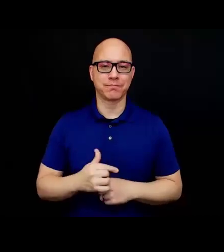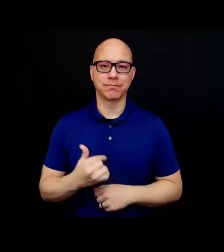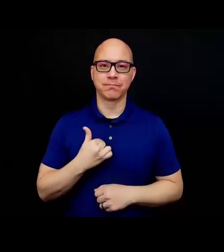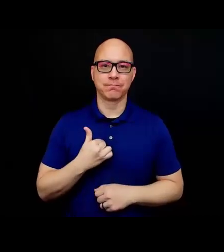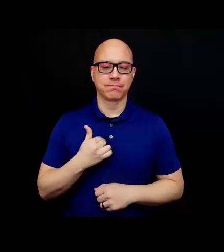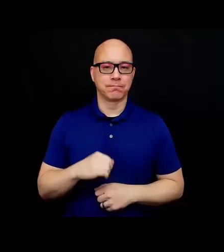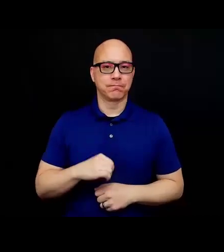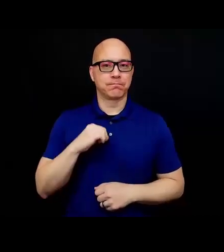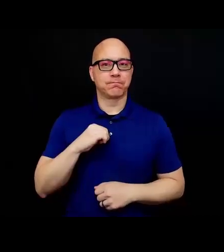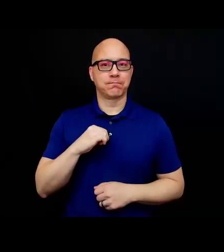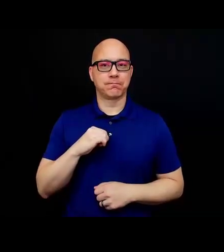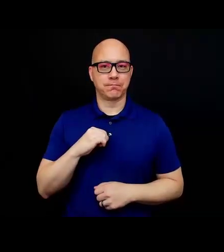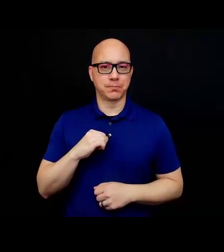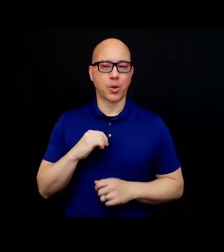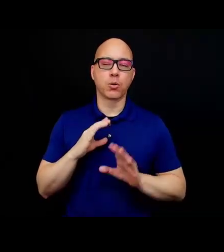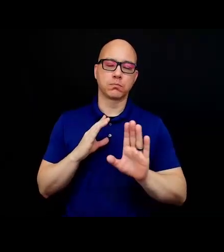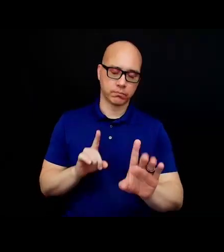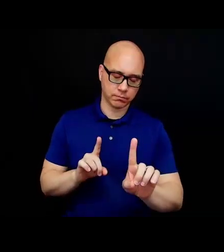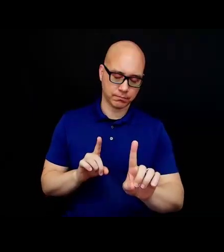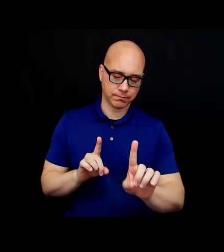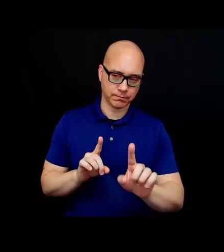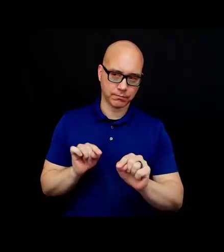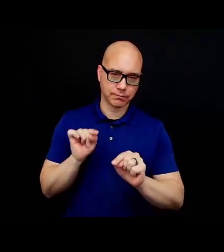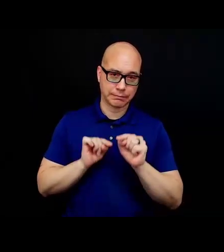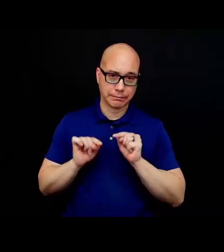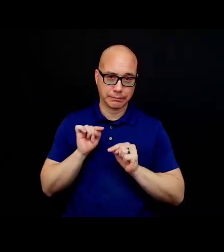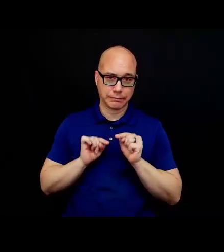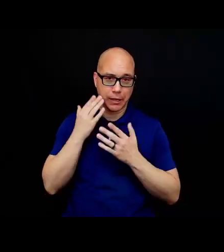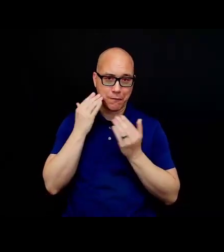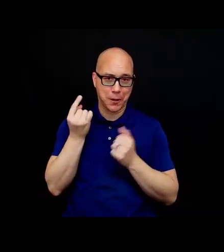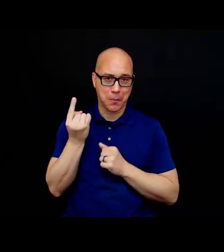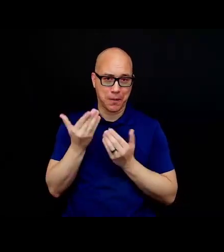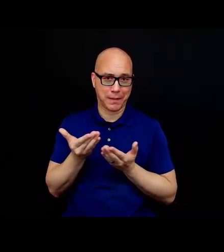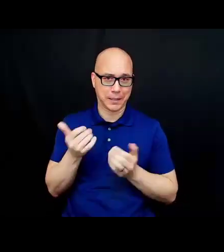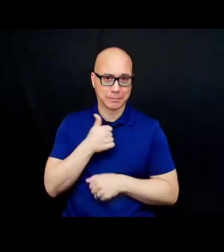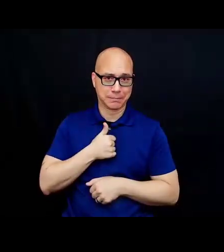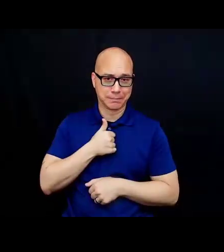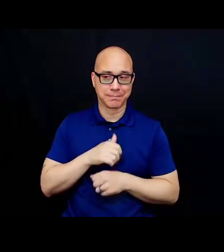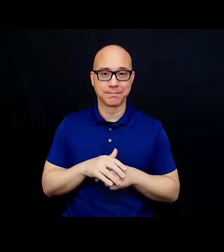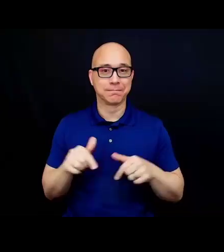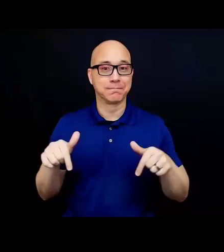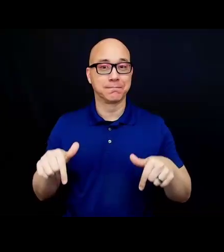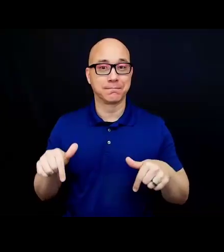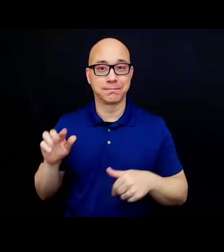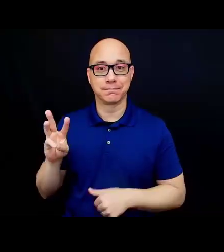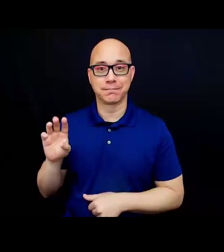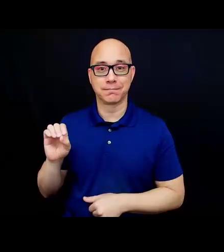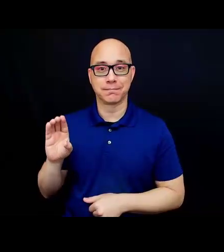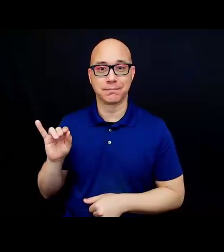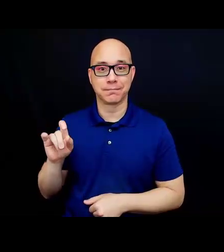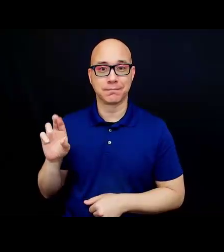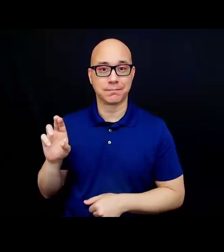greatest pleasure to, oh, I forgot something. I just need to let you know that this webinar is